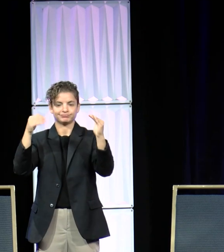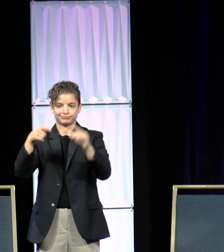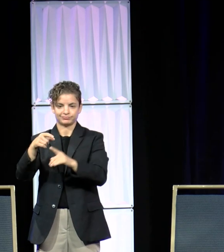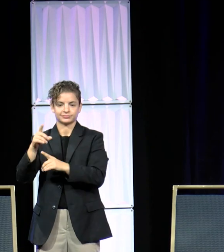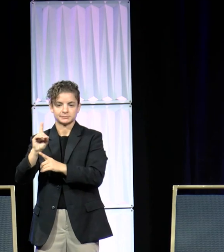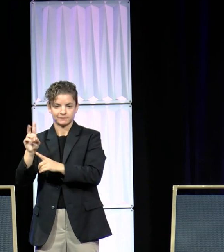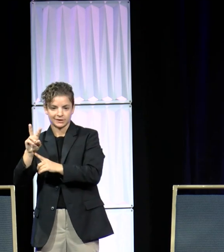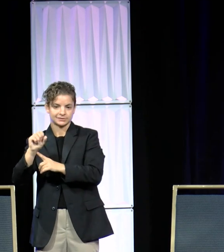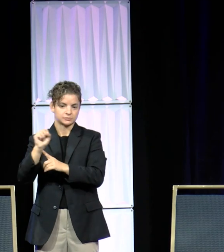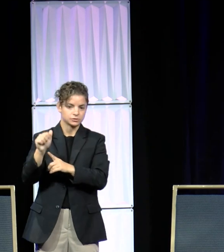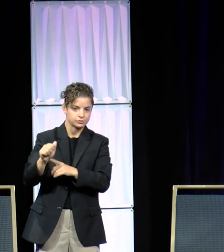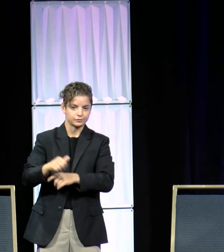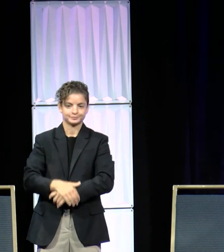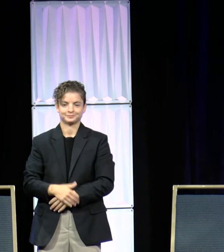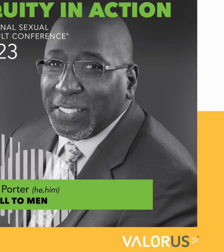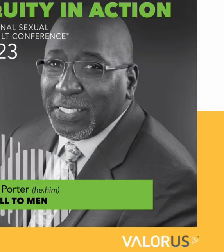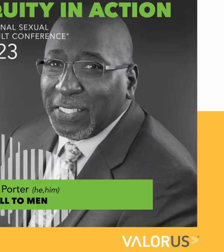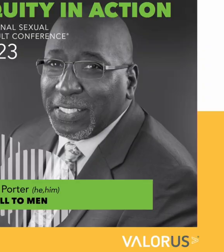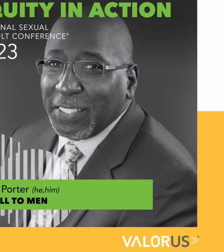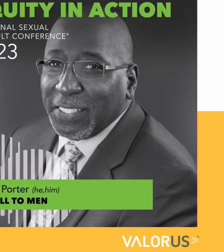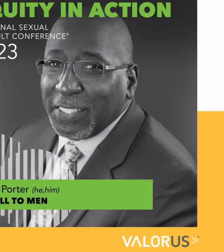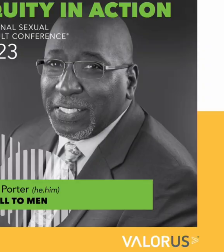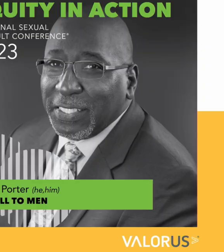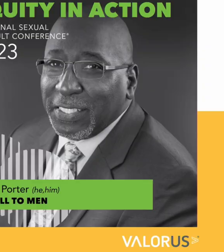introduce Tony Porter as our next speaker.